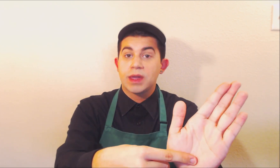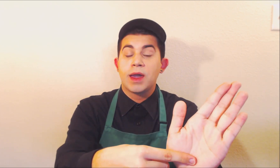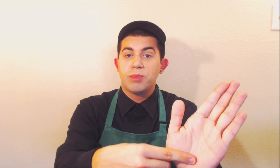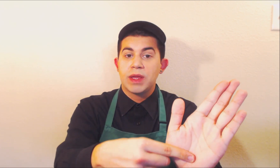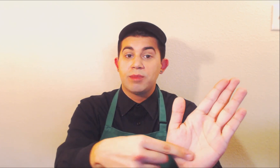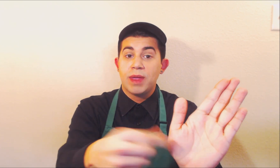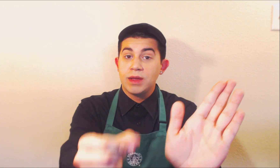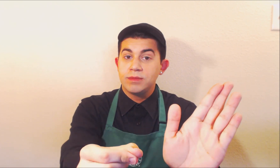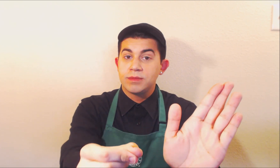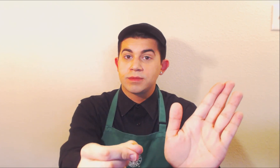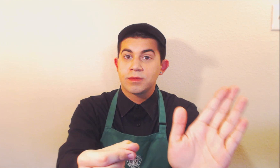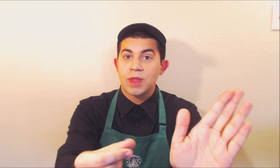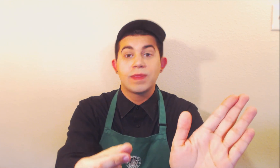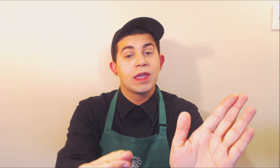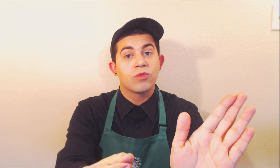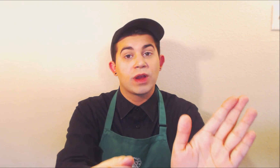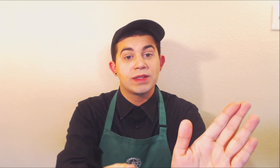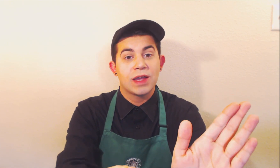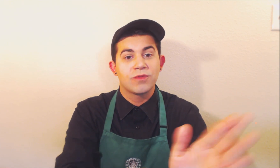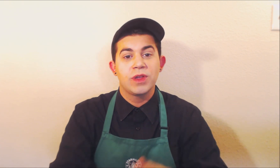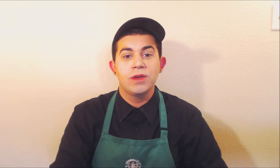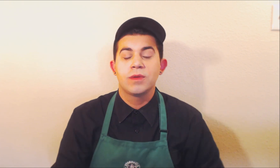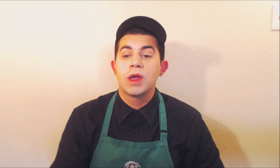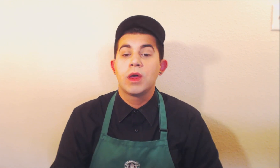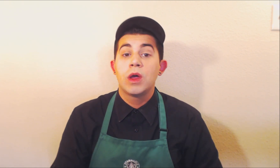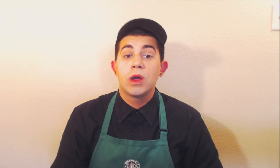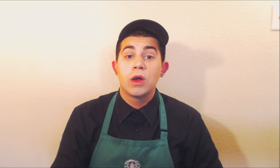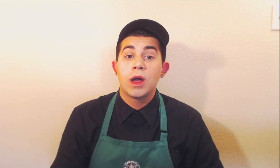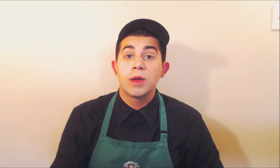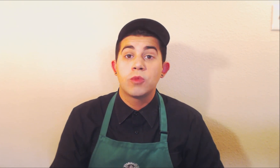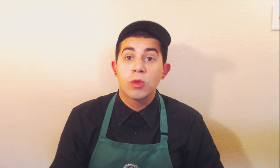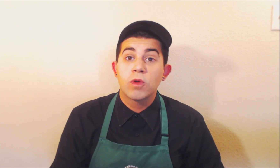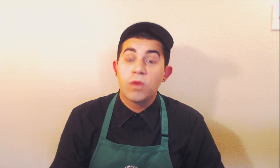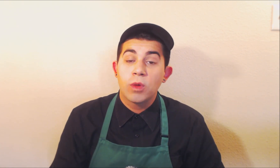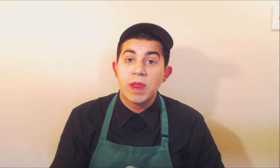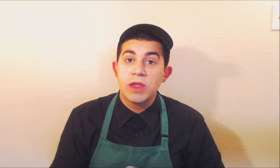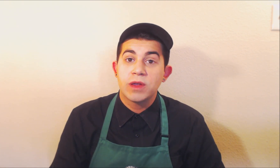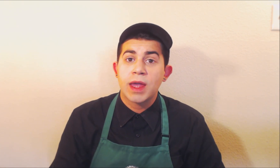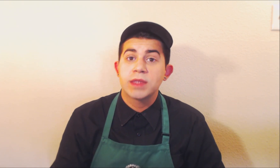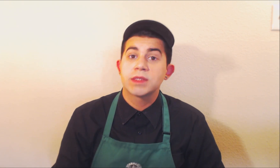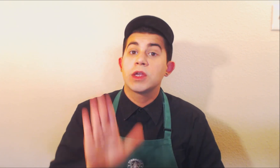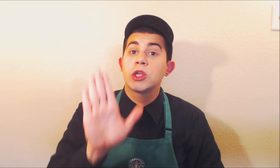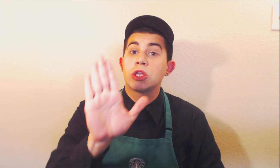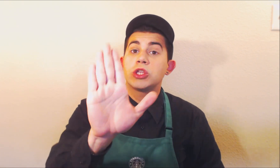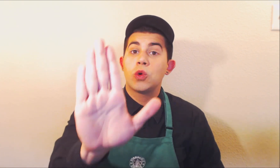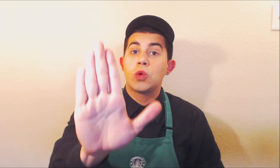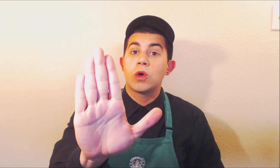the cup and a pen and they can write it down for you. Or more formally, you can ask